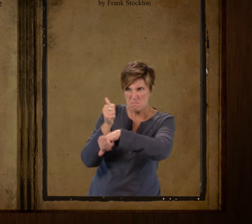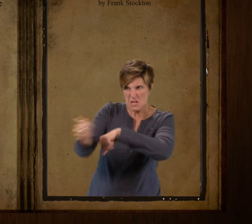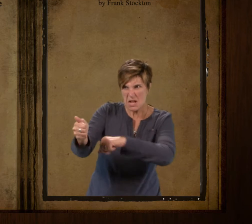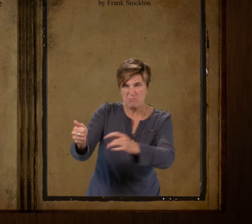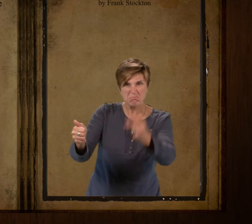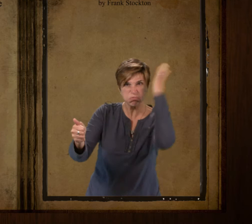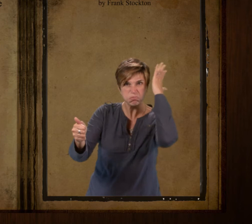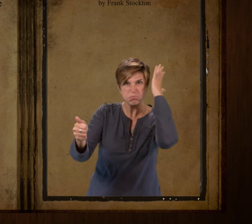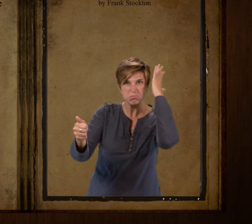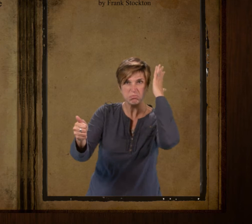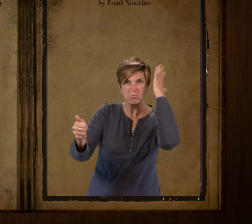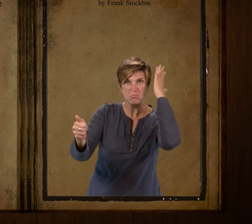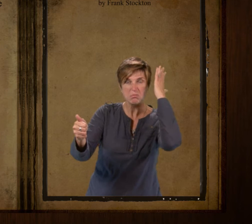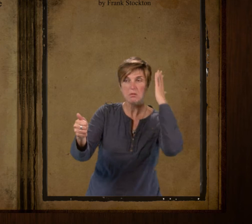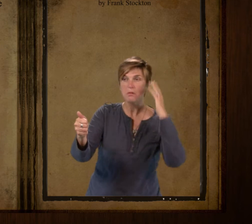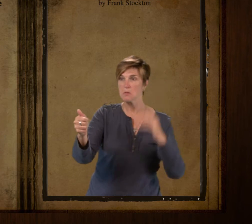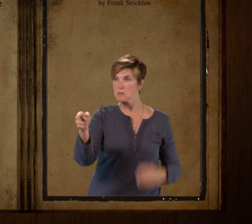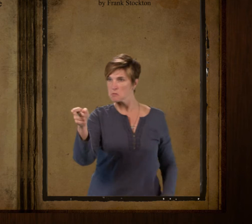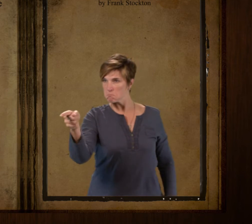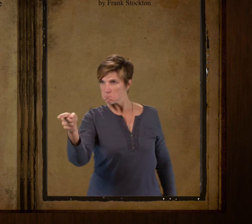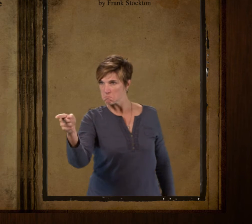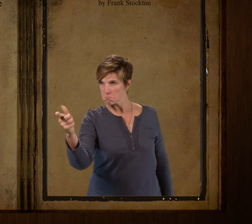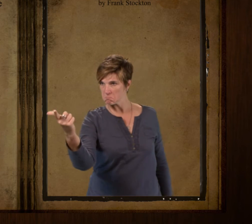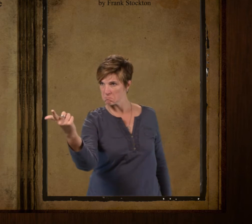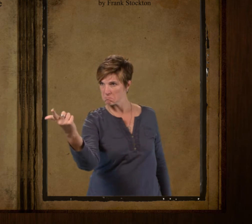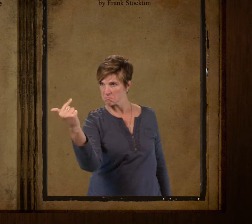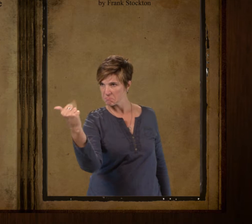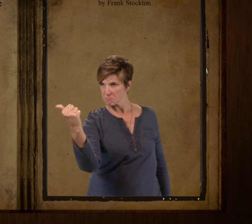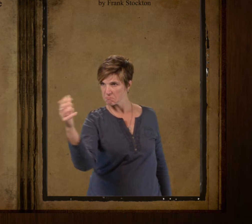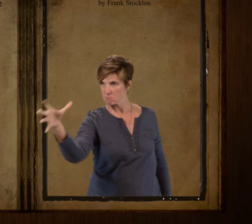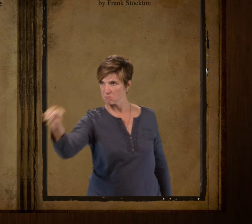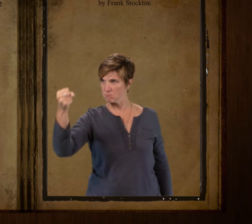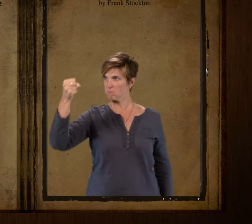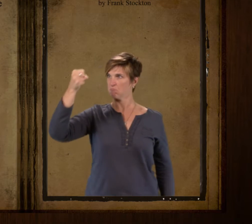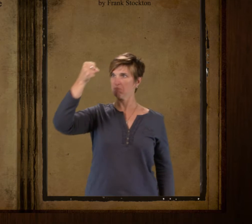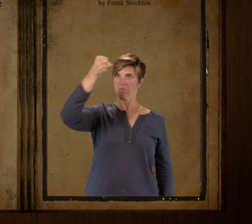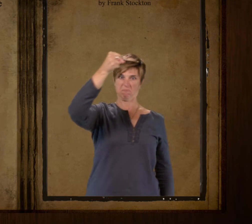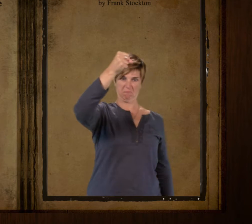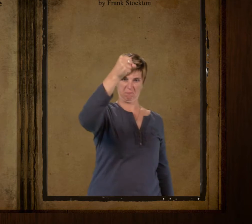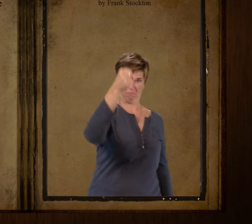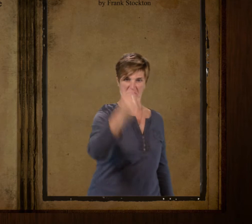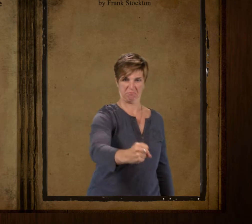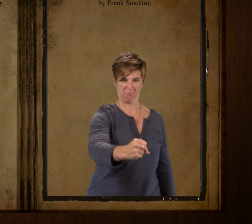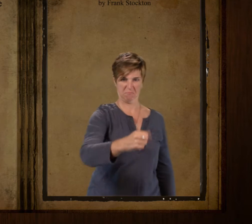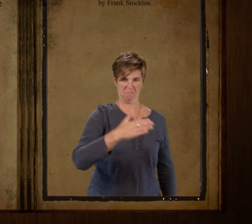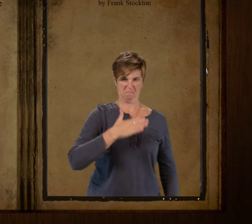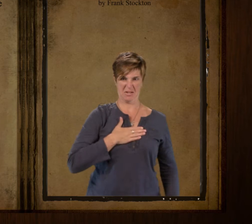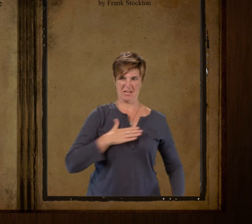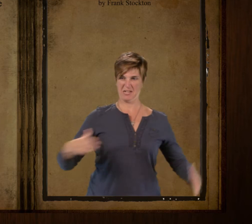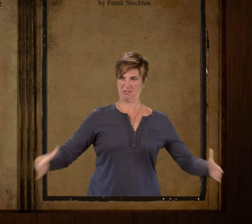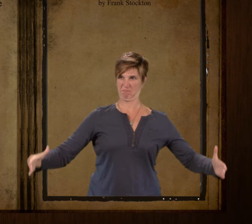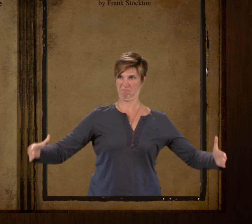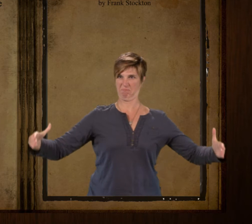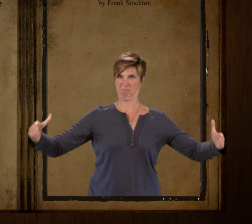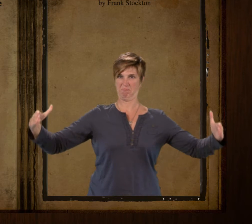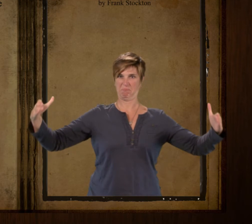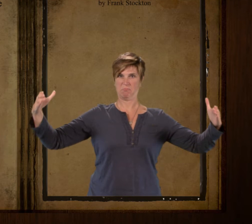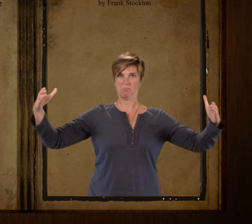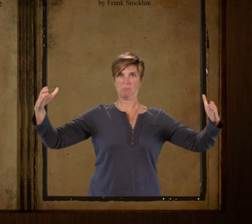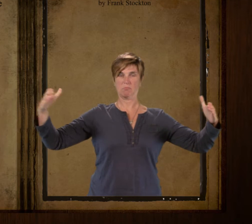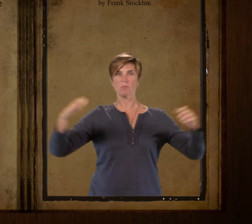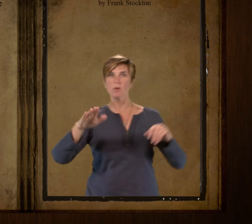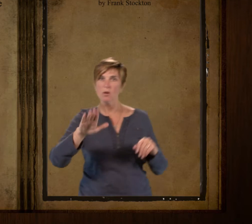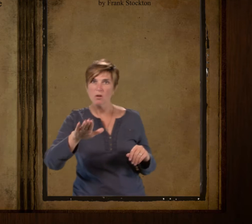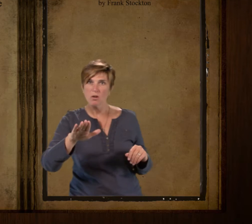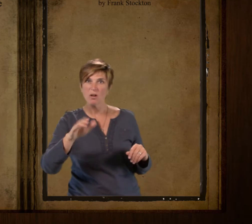When a subject was accused of a crime of sufficient importance to interest the king, public notice was